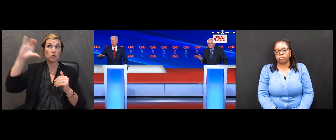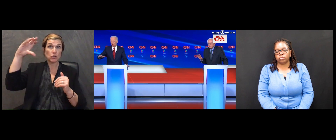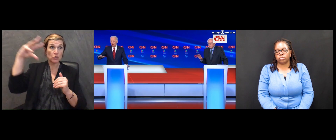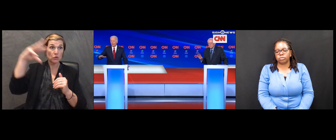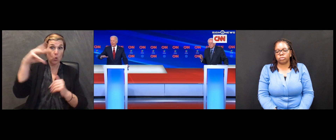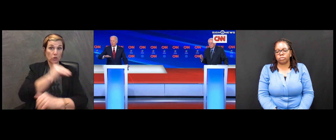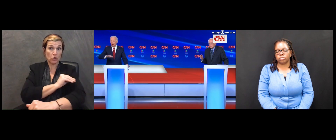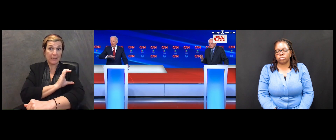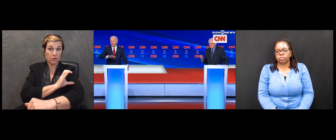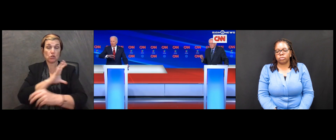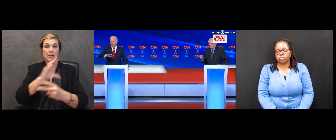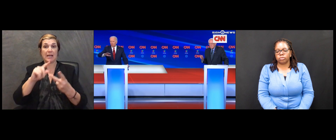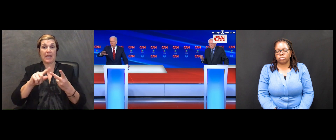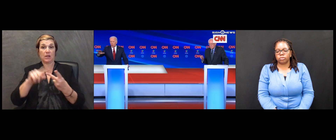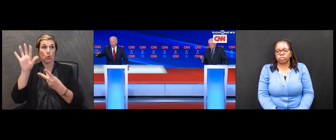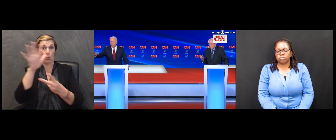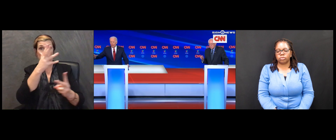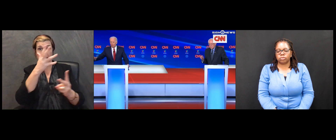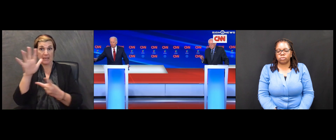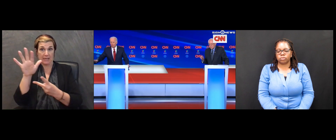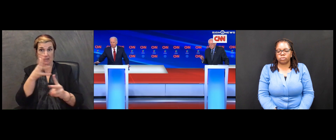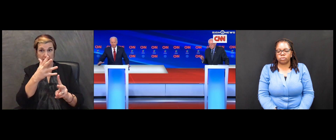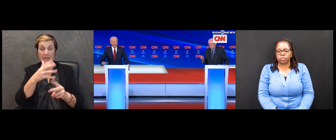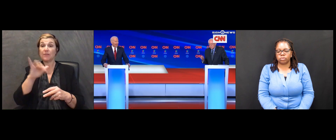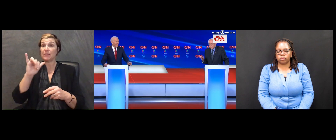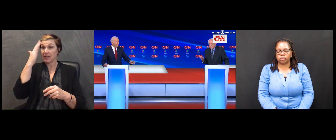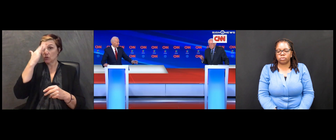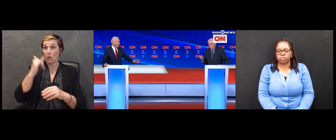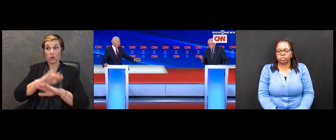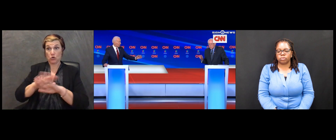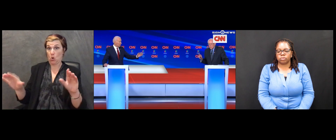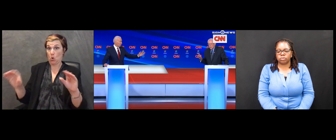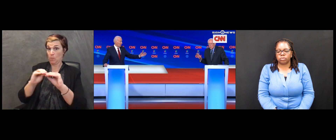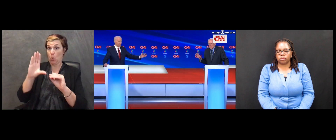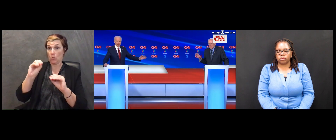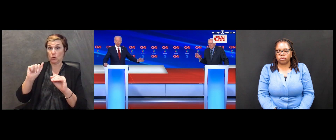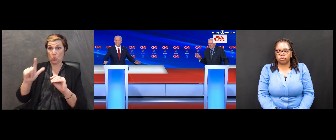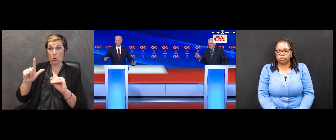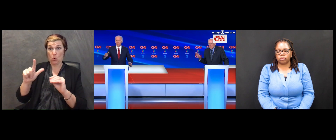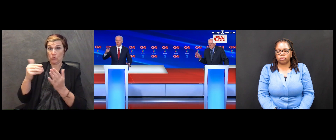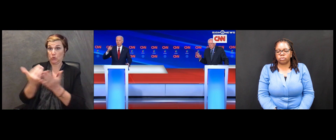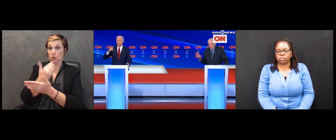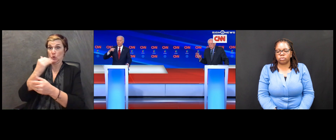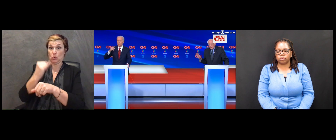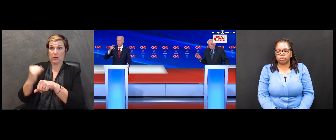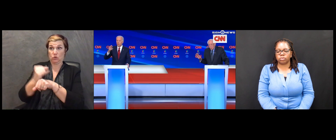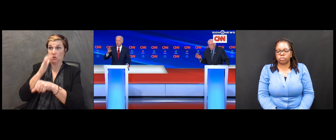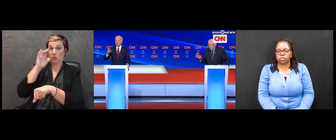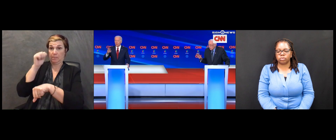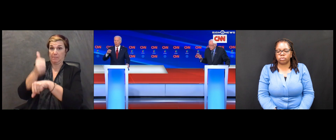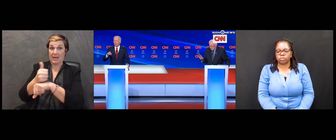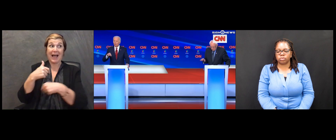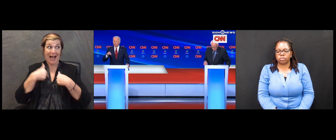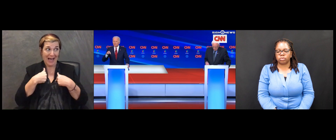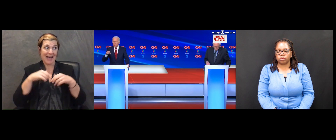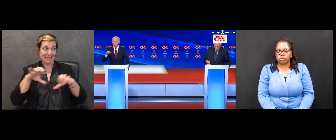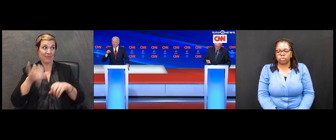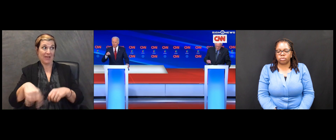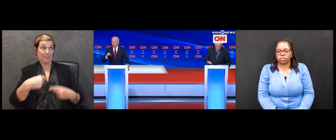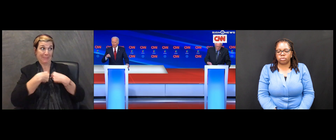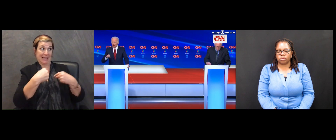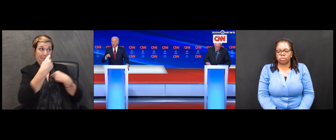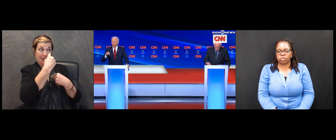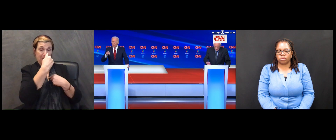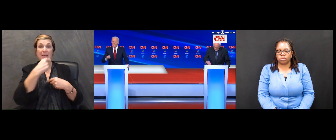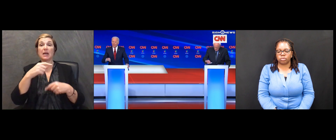price of coal. That's why not another new coal plant will be built. I did that while you were watching, number one. Number two, we're in a